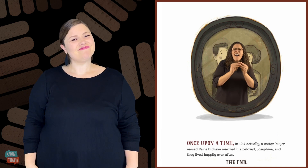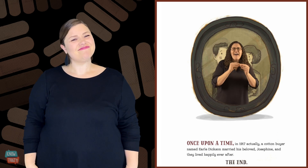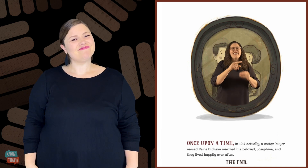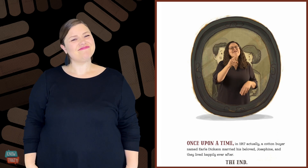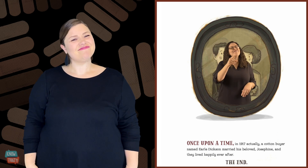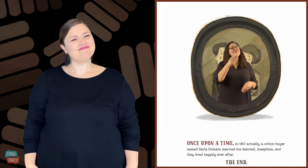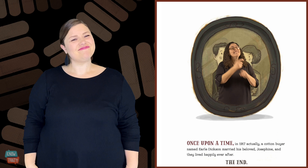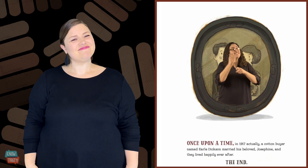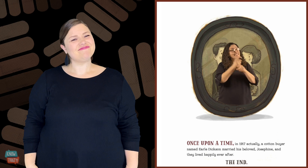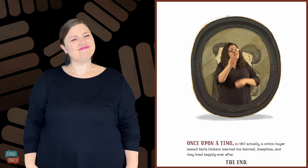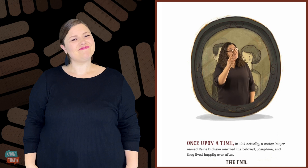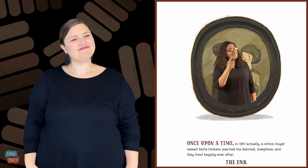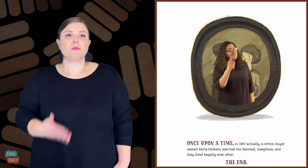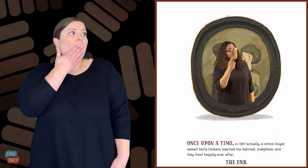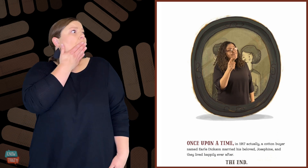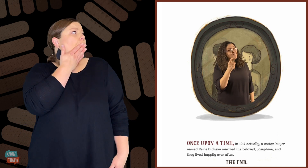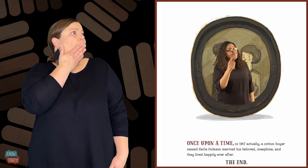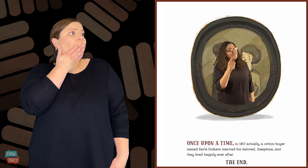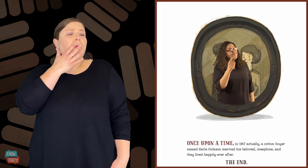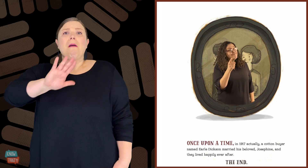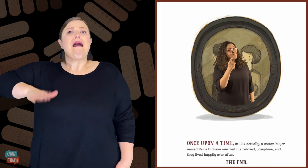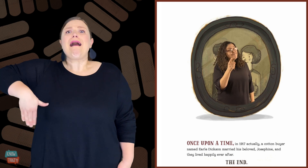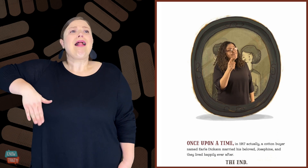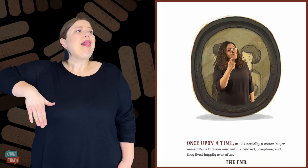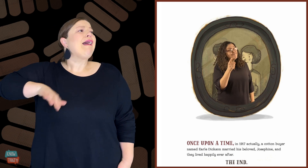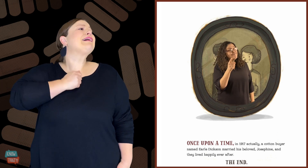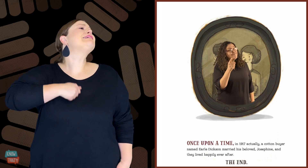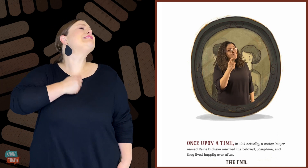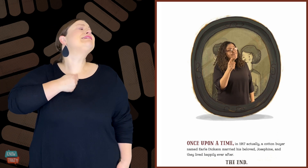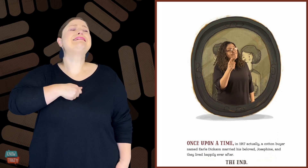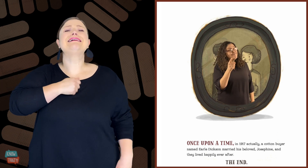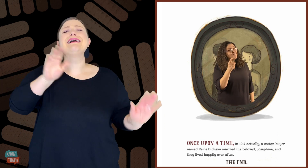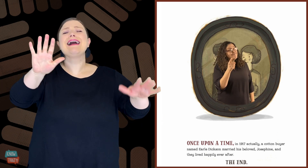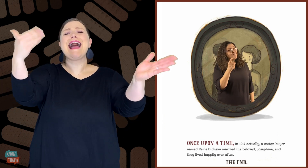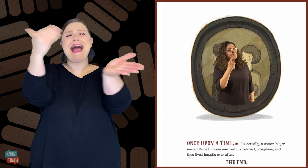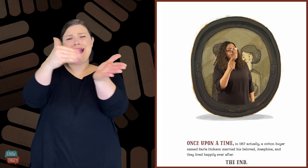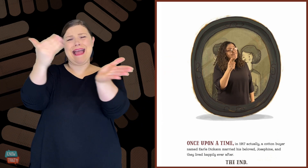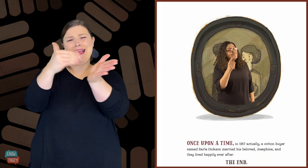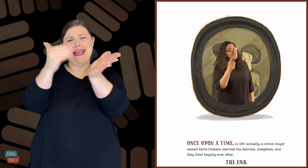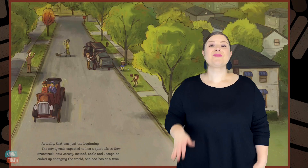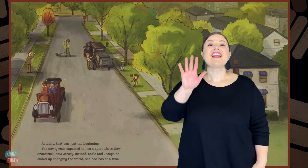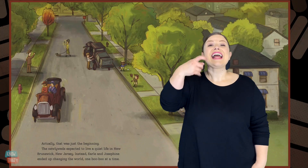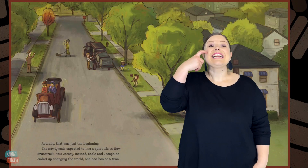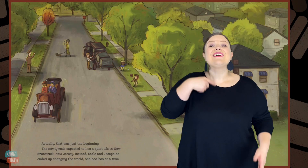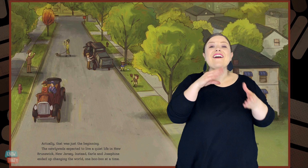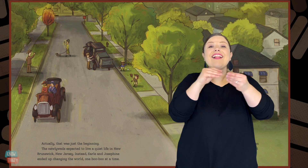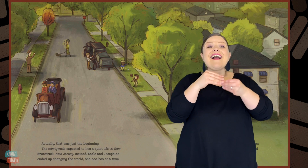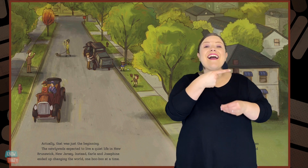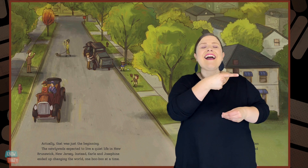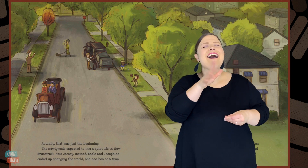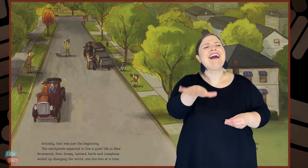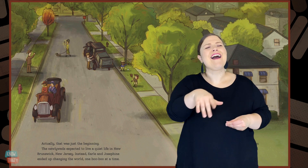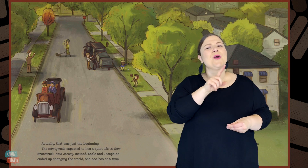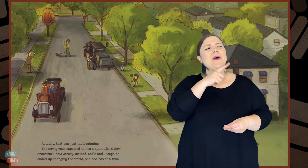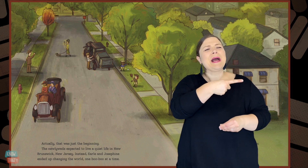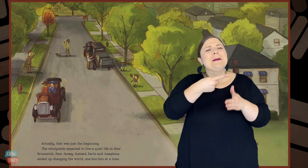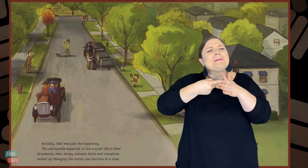me. There has to be more to this. Oh, I'm sorry. It's not done yet. Oh, can we do this again? So actually, that was